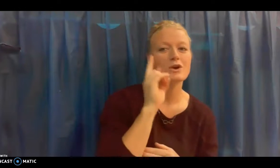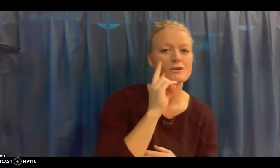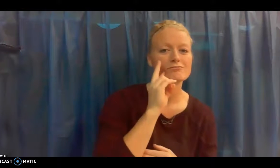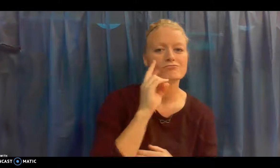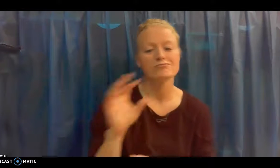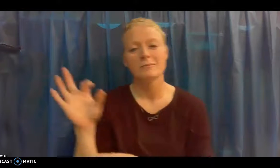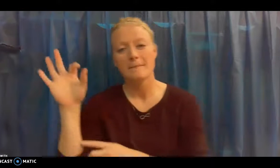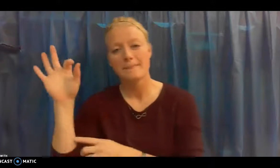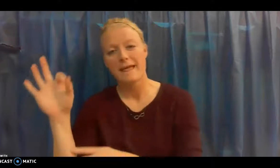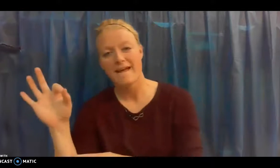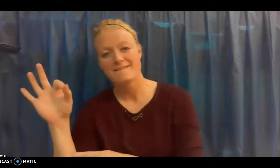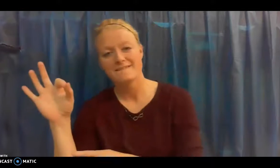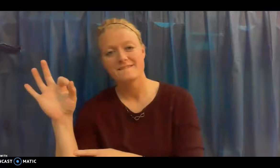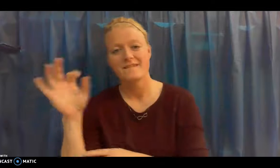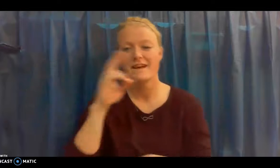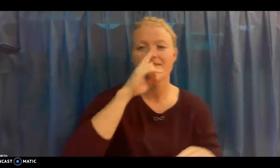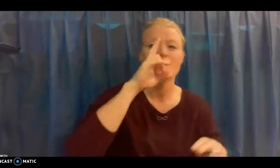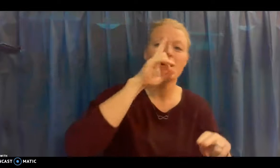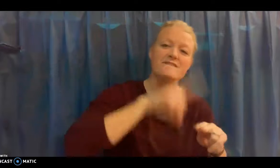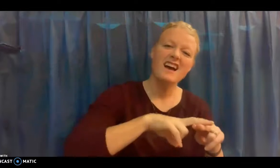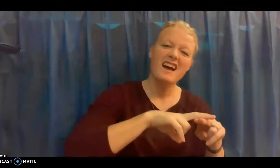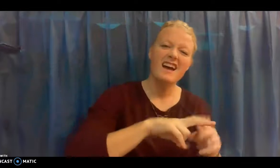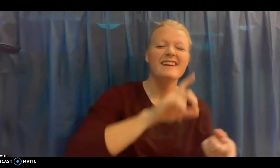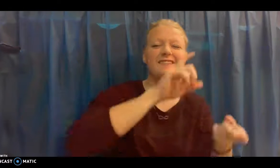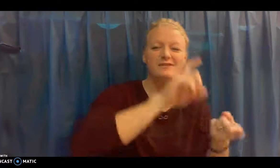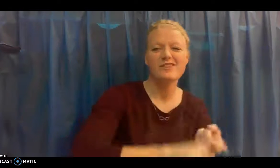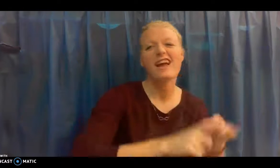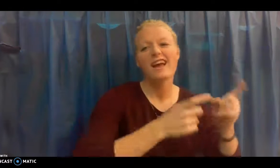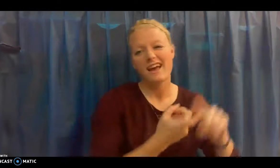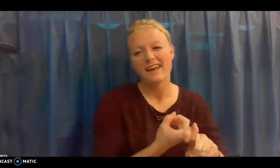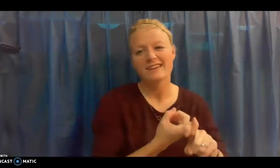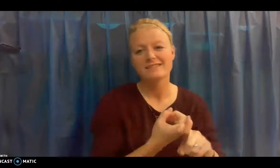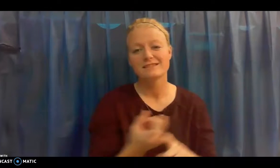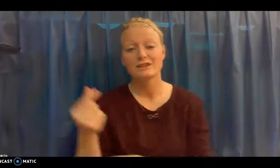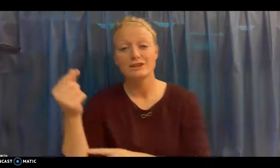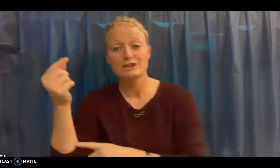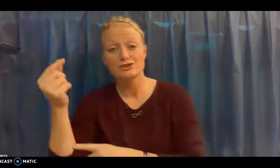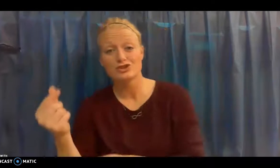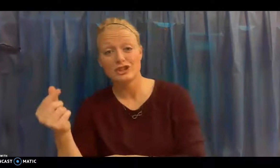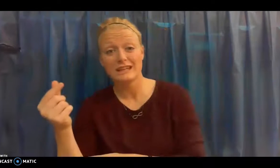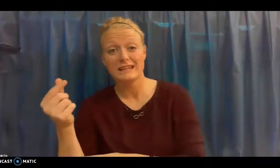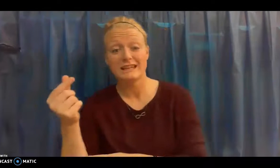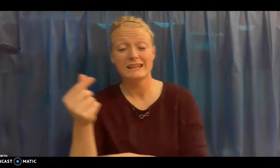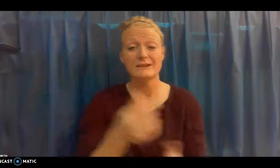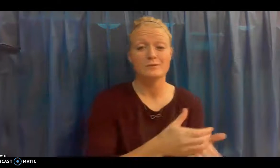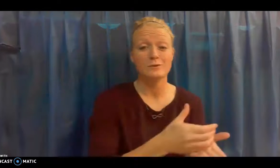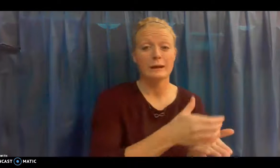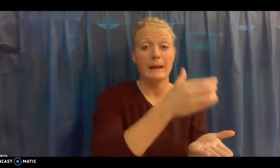vegetables. F is for fun with friends. G is